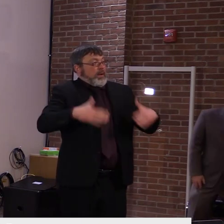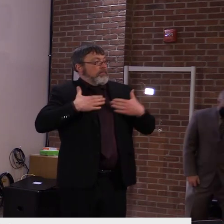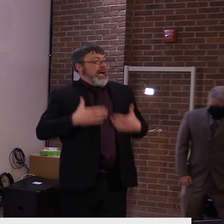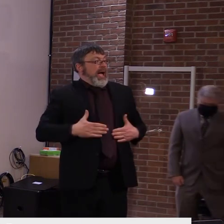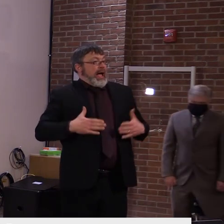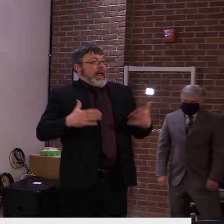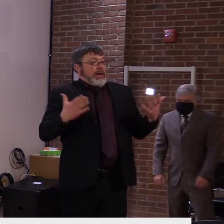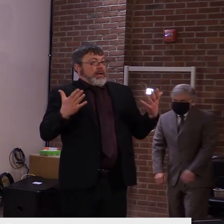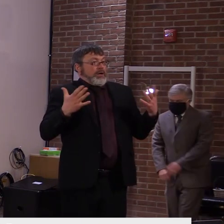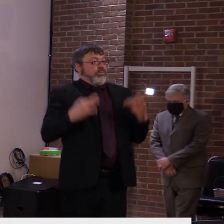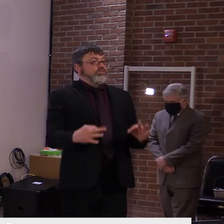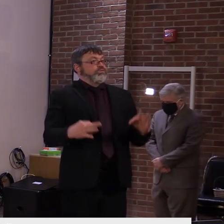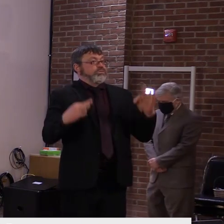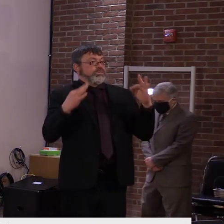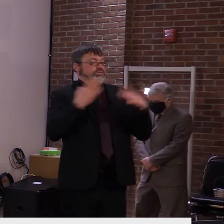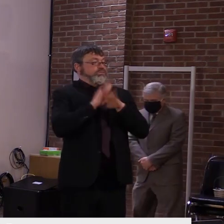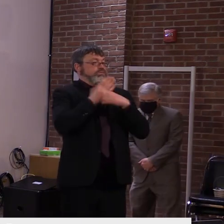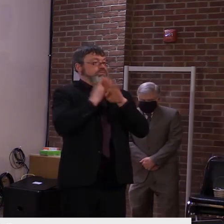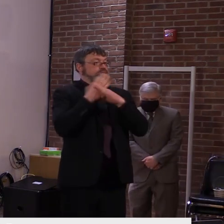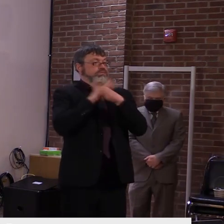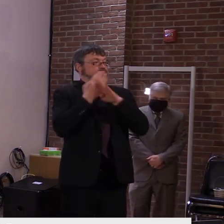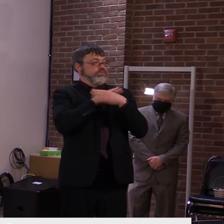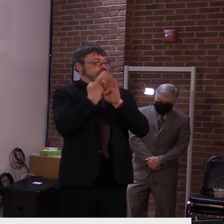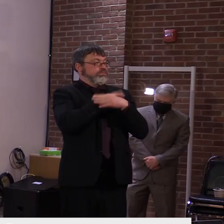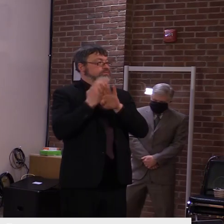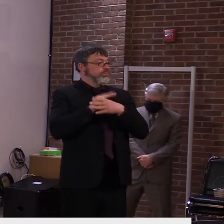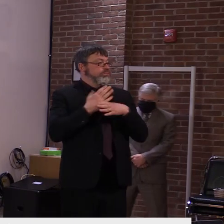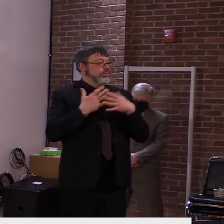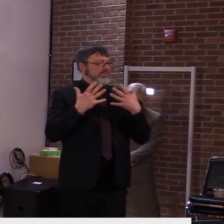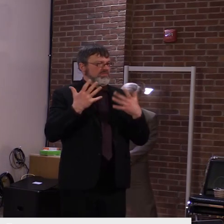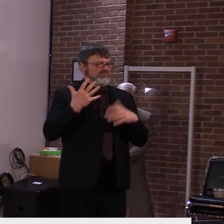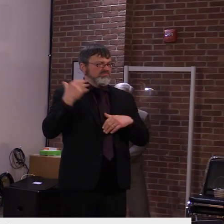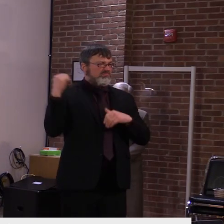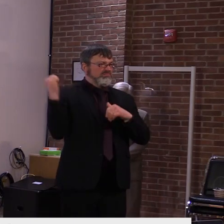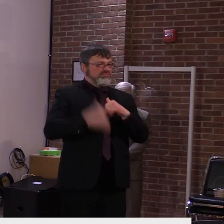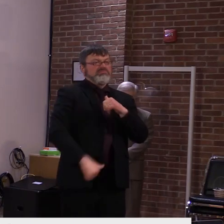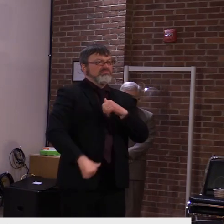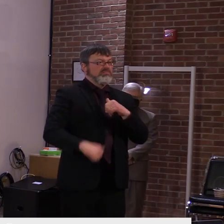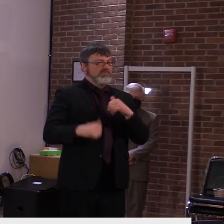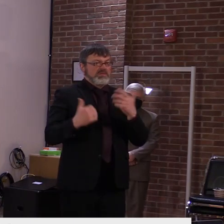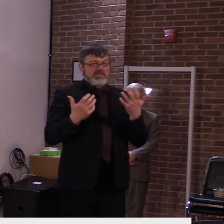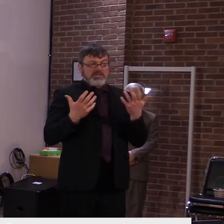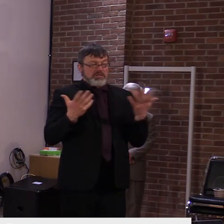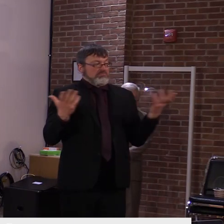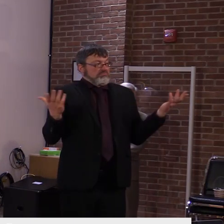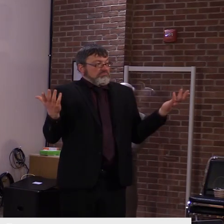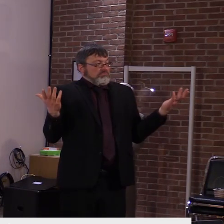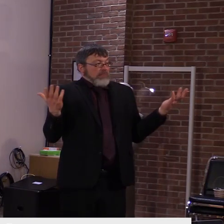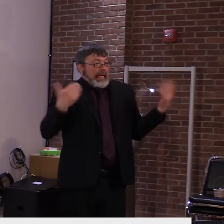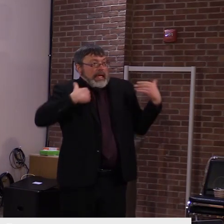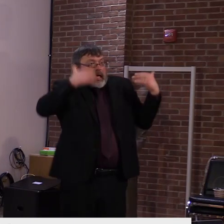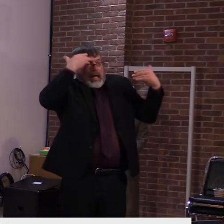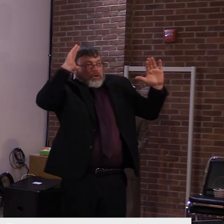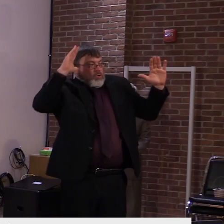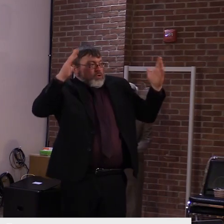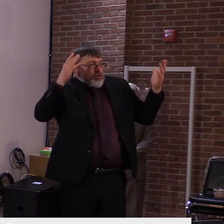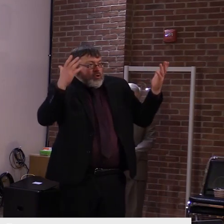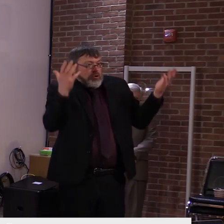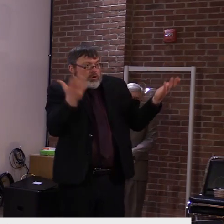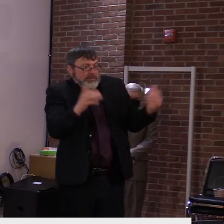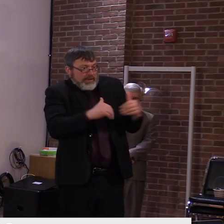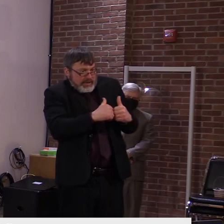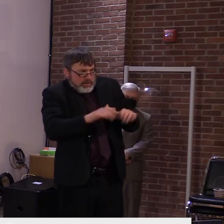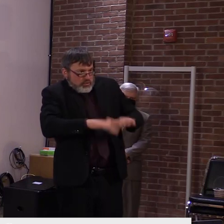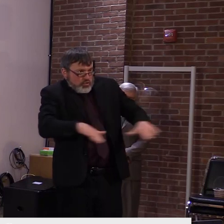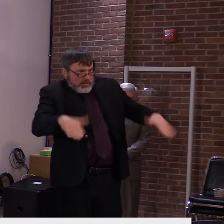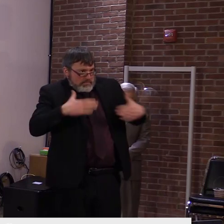safe much more of the time than we realize, just because of the peculiarity of the way this virus impacts us